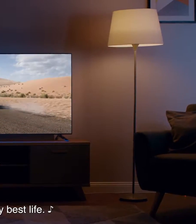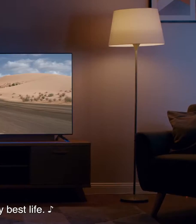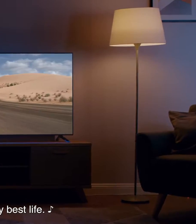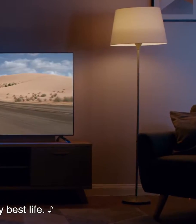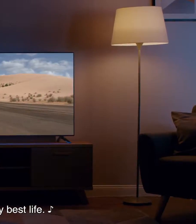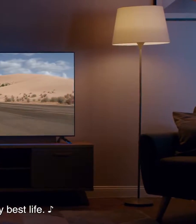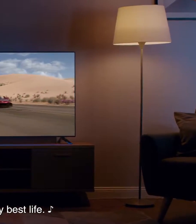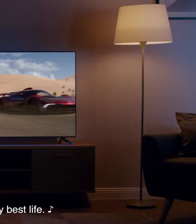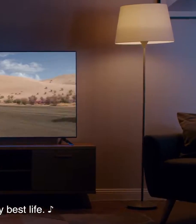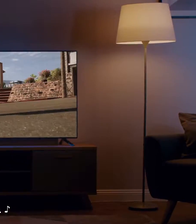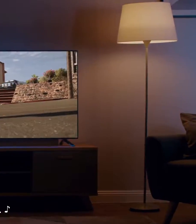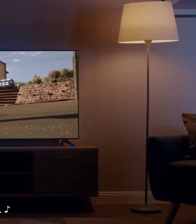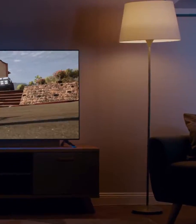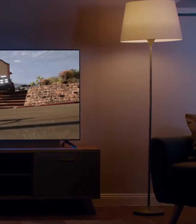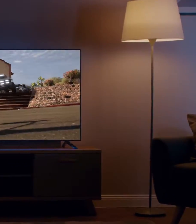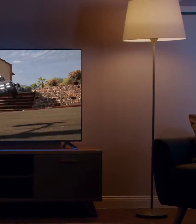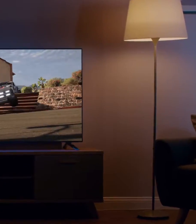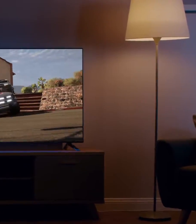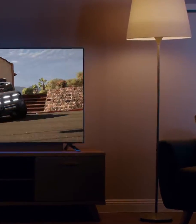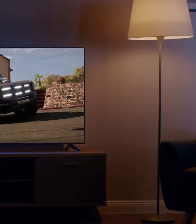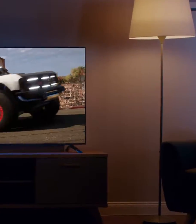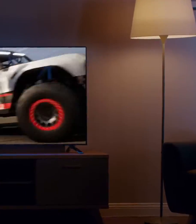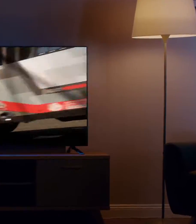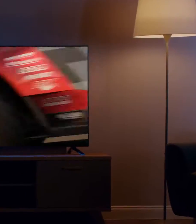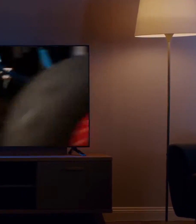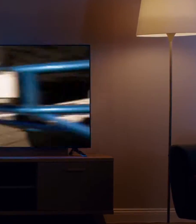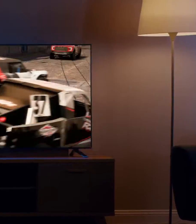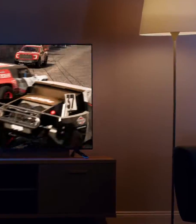We both got to my best life, yeah.